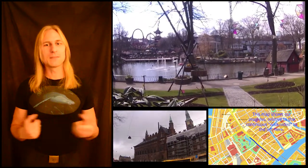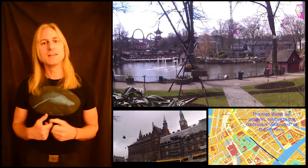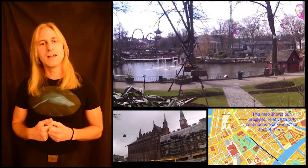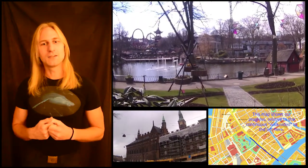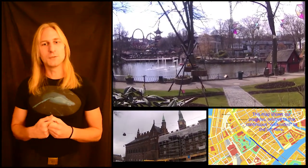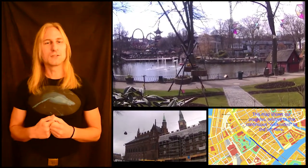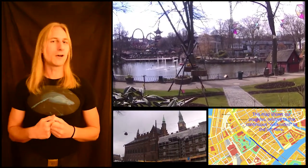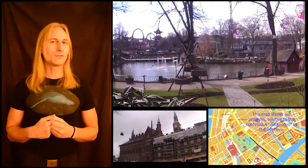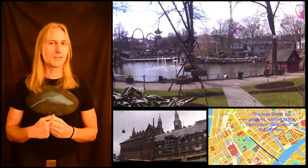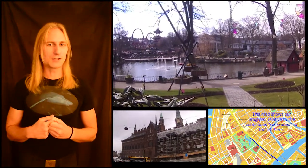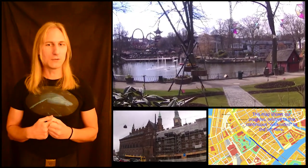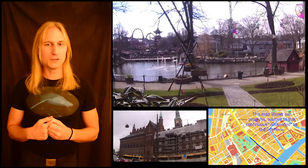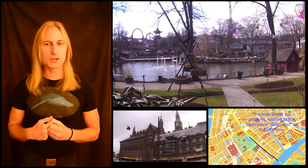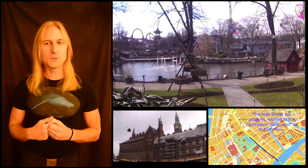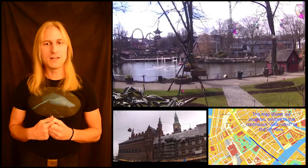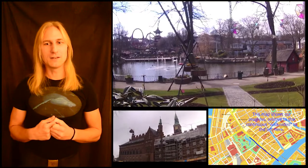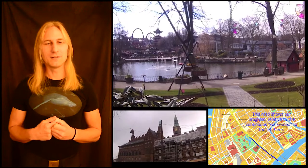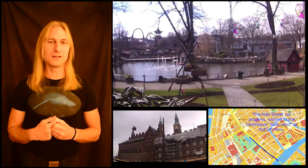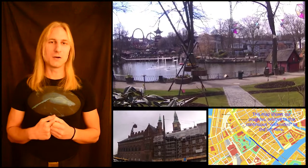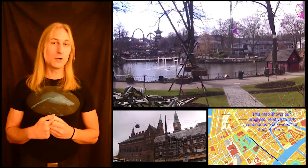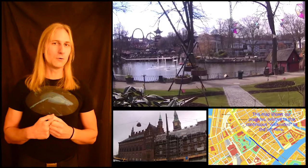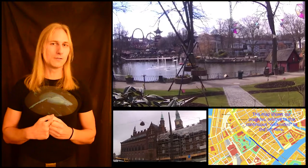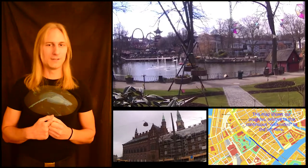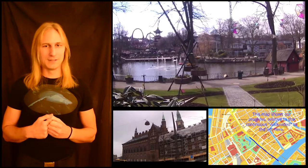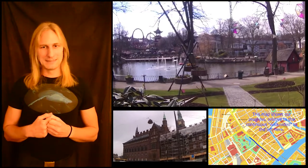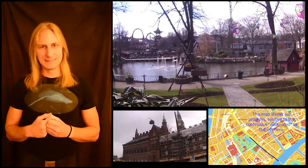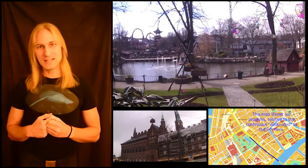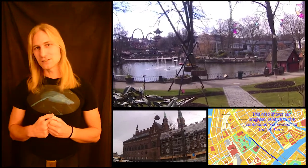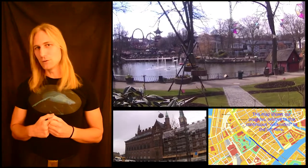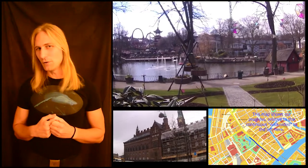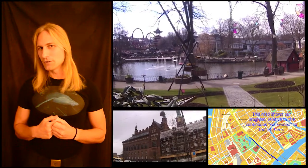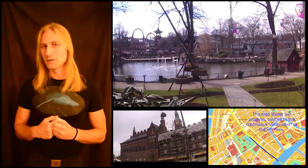descendants as we try to take over Copenhagen in our own,